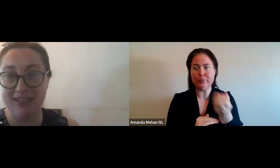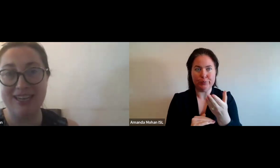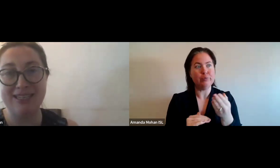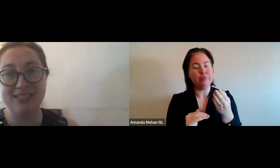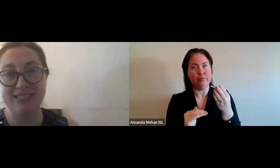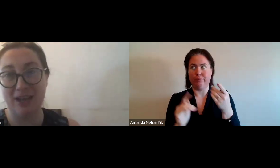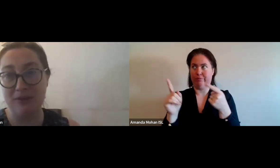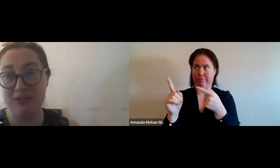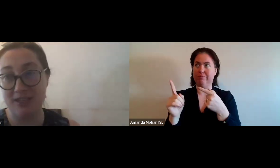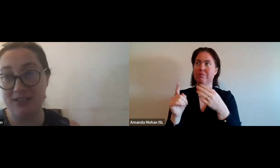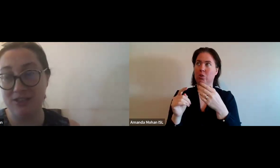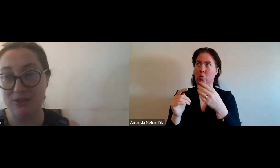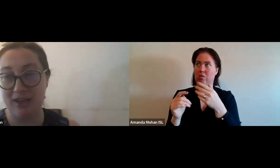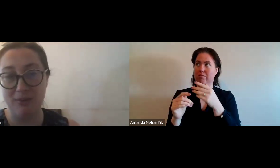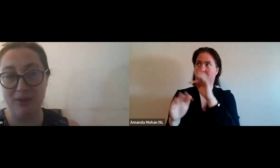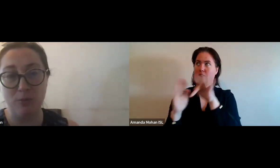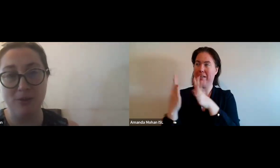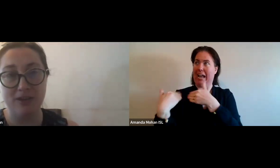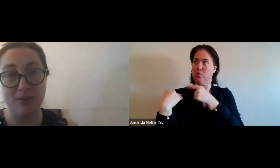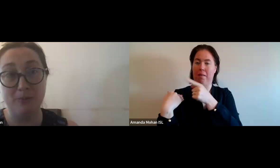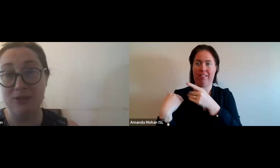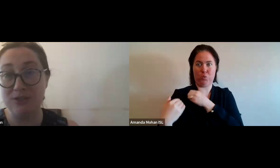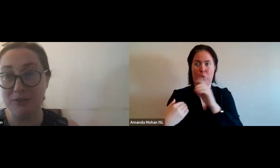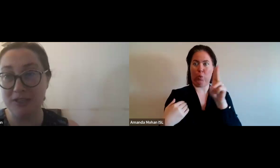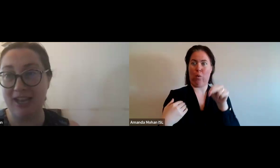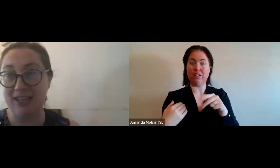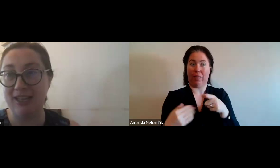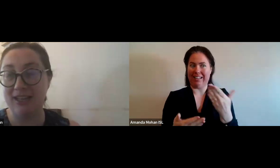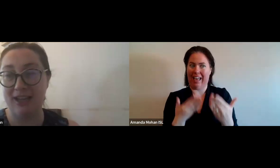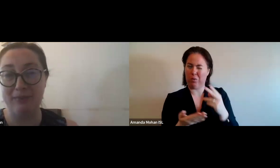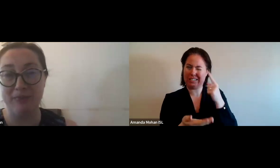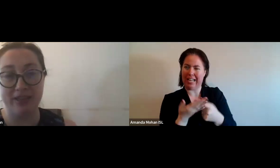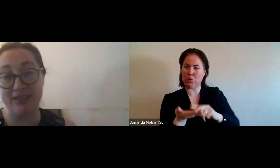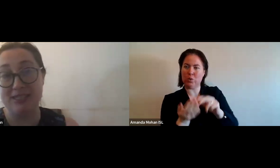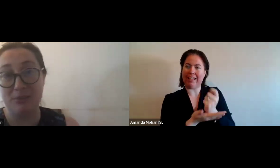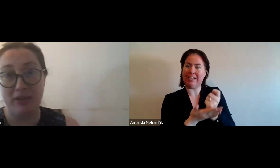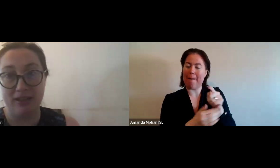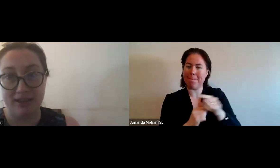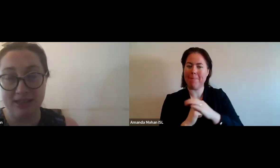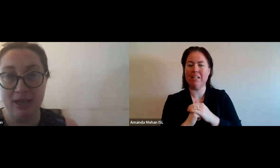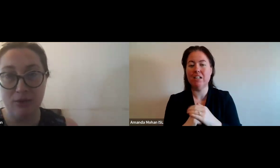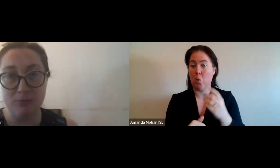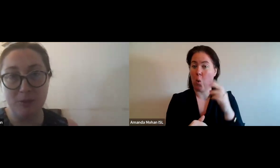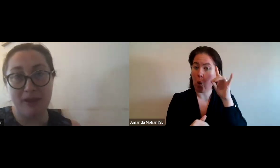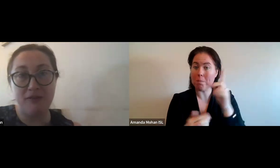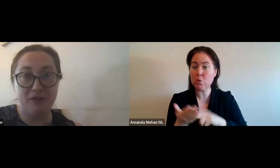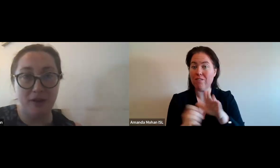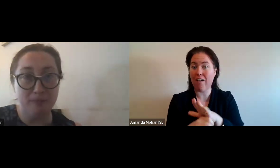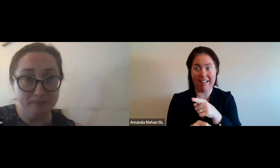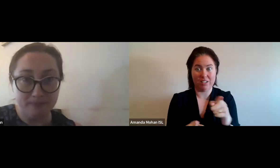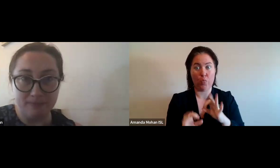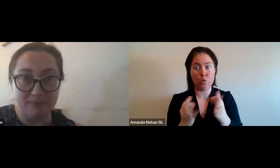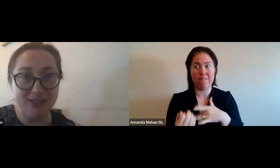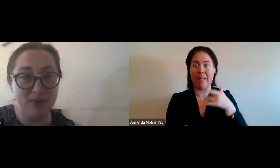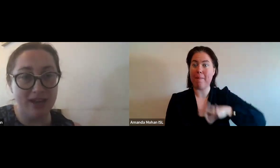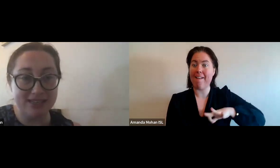the UN, and this is how we've decided to do that. And we hope that it will be useful, and that this is something that groups will benefit